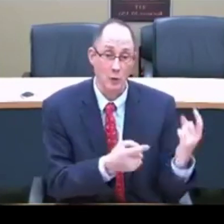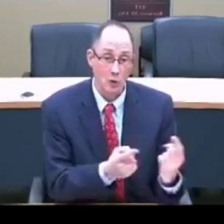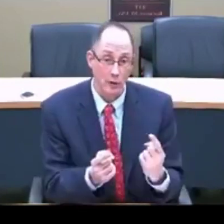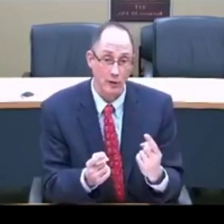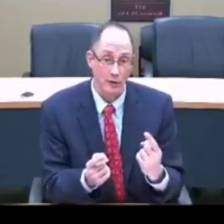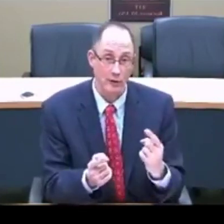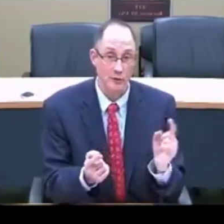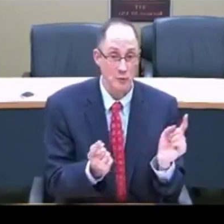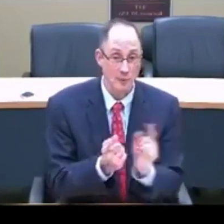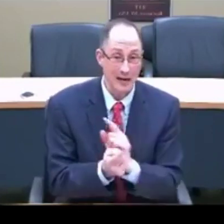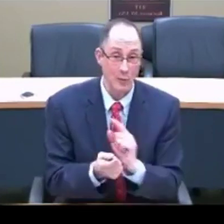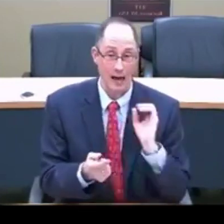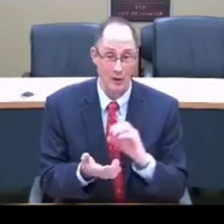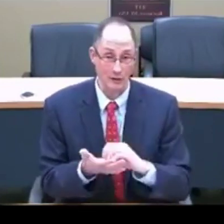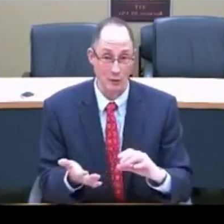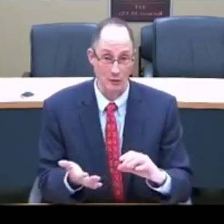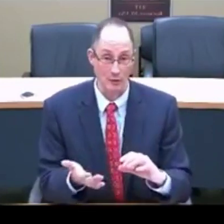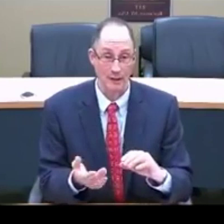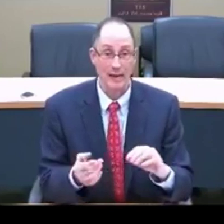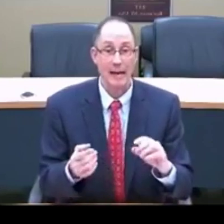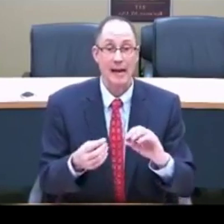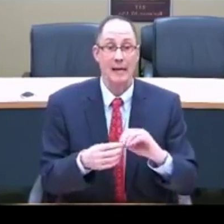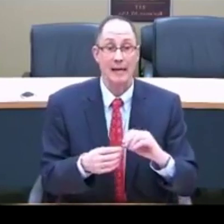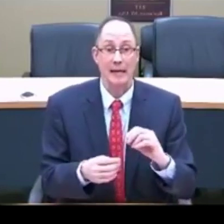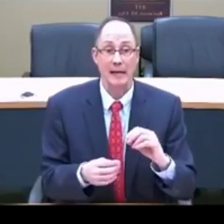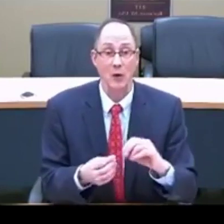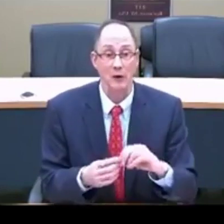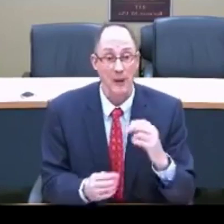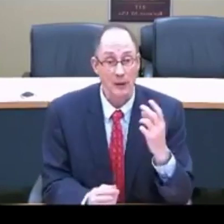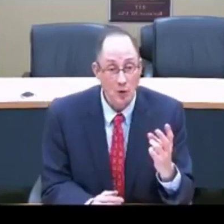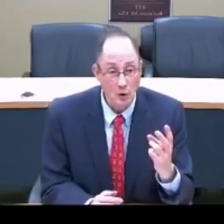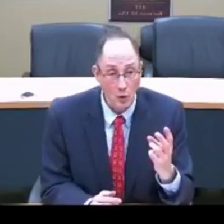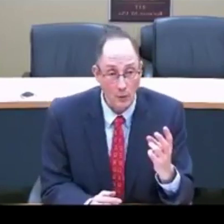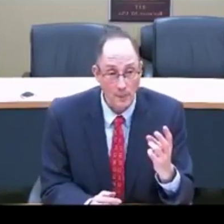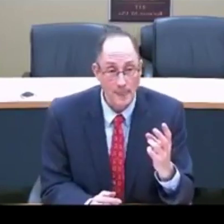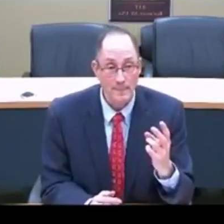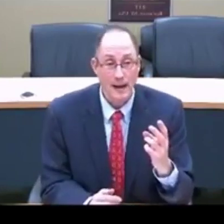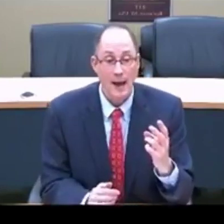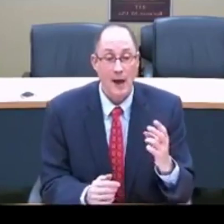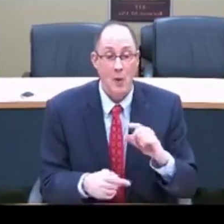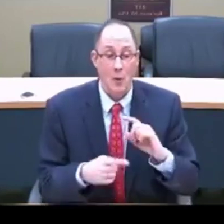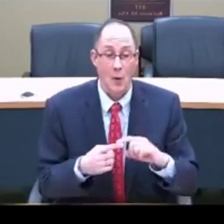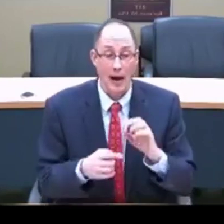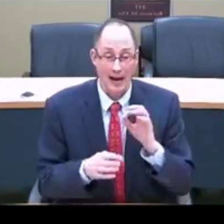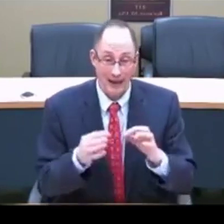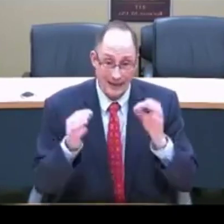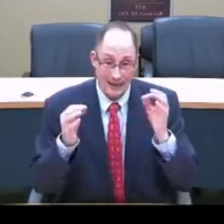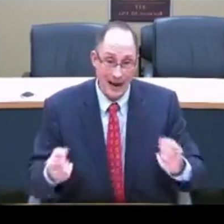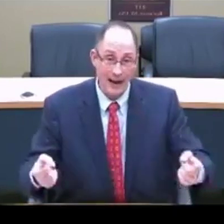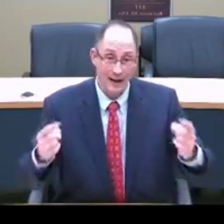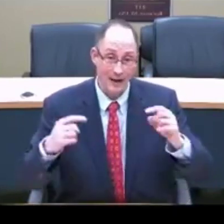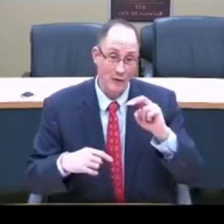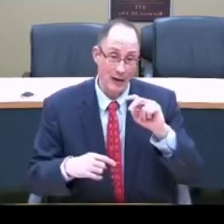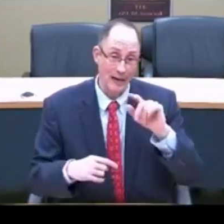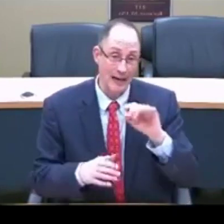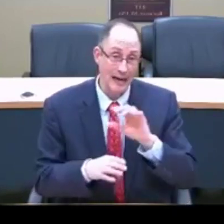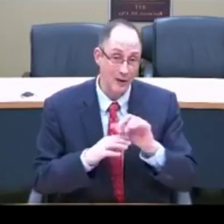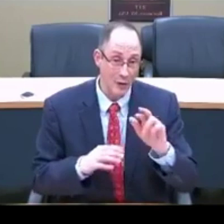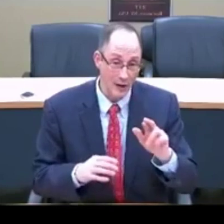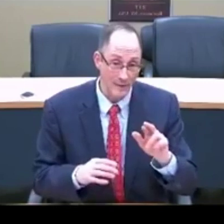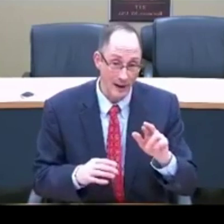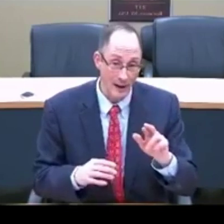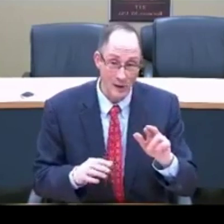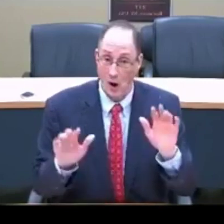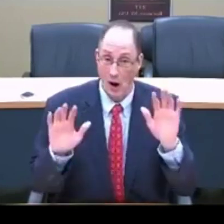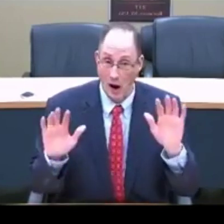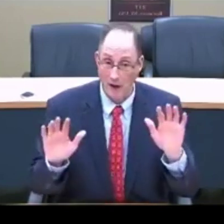recruiters to meet with our students. You know, number two, if they decide to come to NCHD career